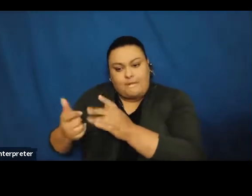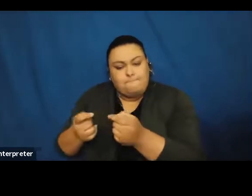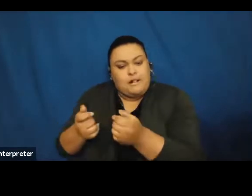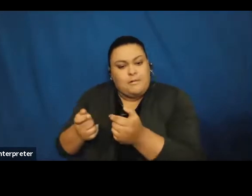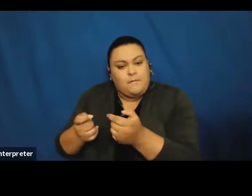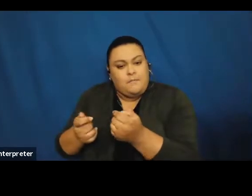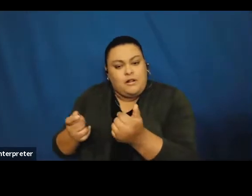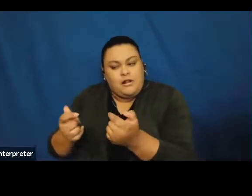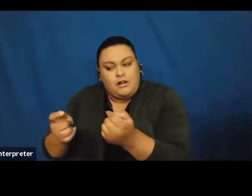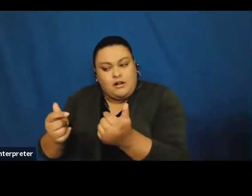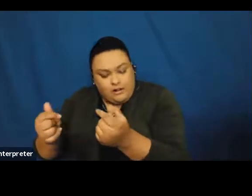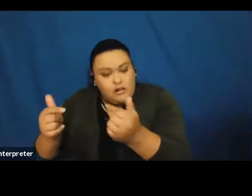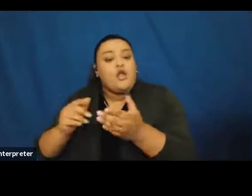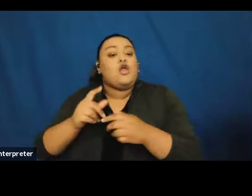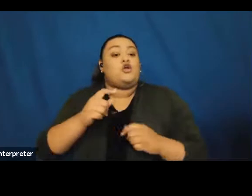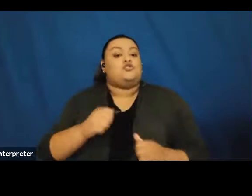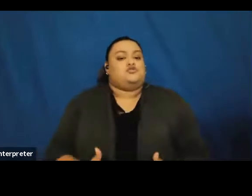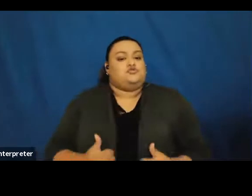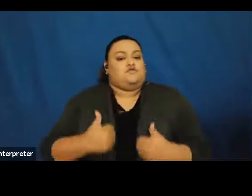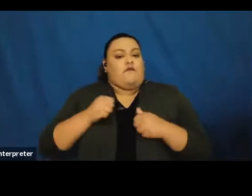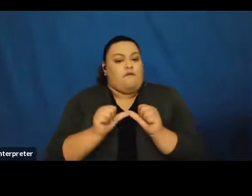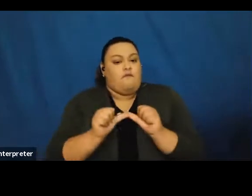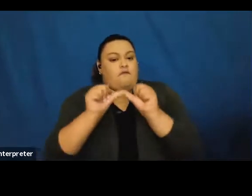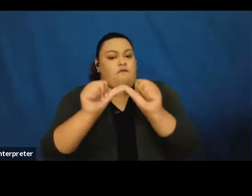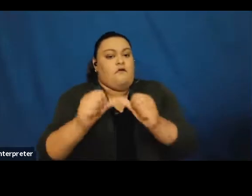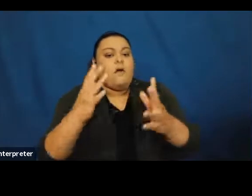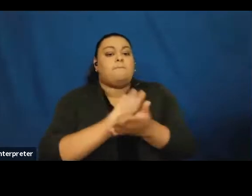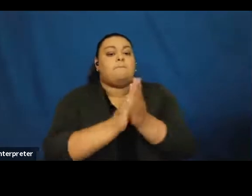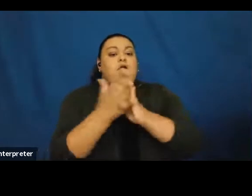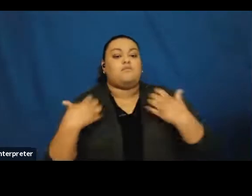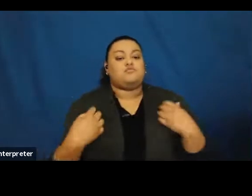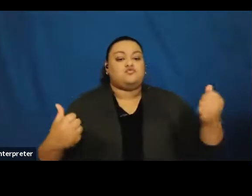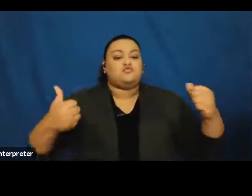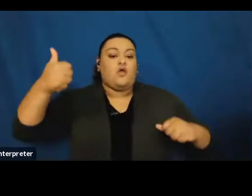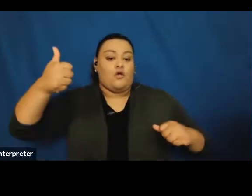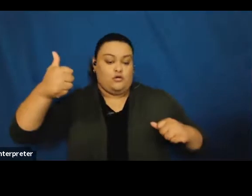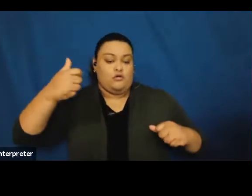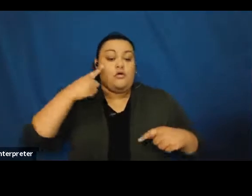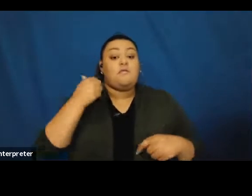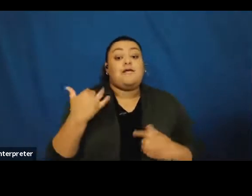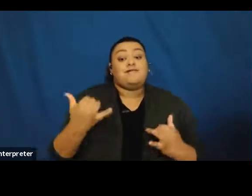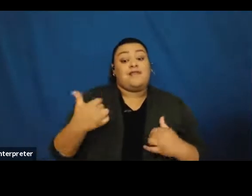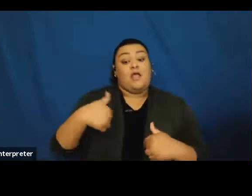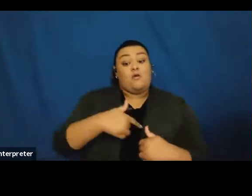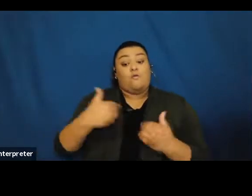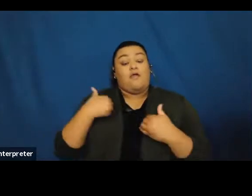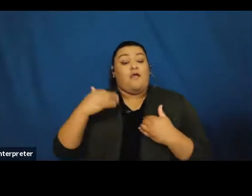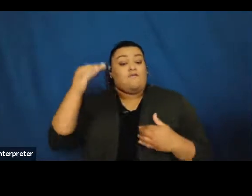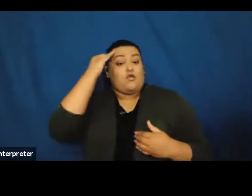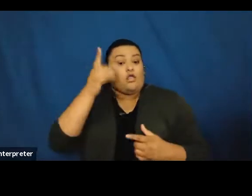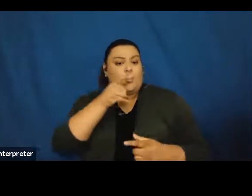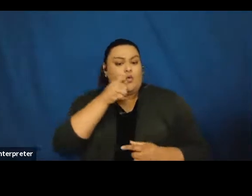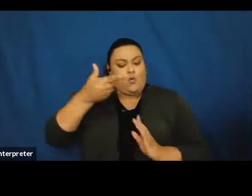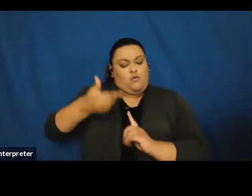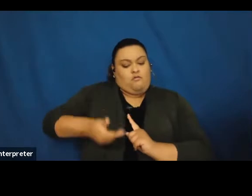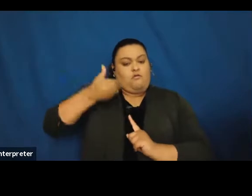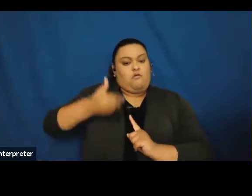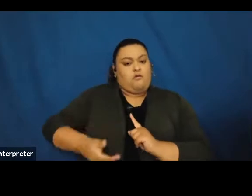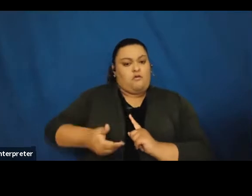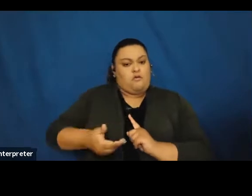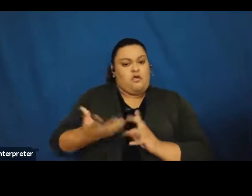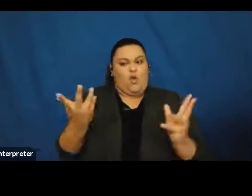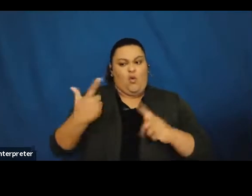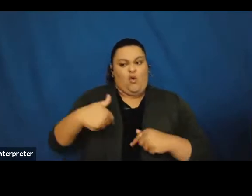and get stronger, because by virtue of the fact that we now will have knowledge about who we are and what we're all about, who